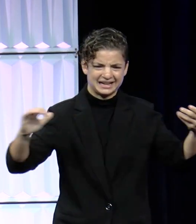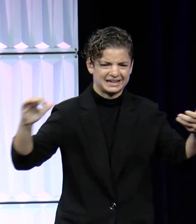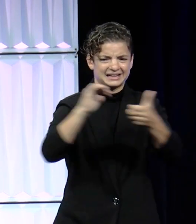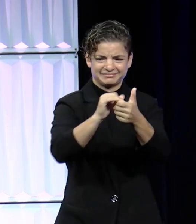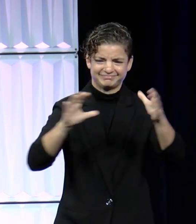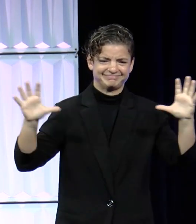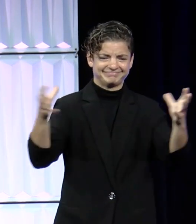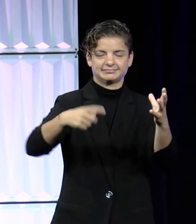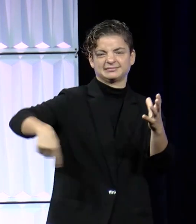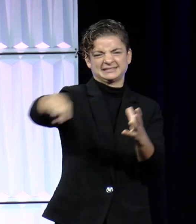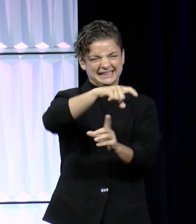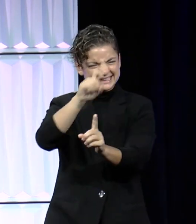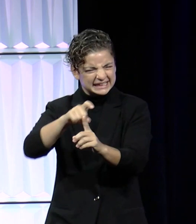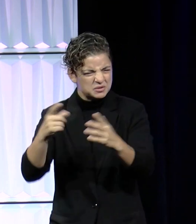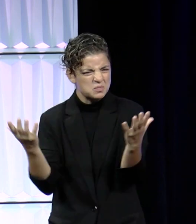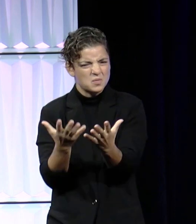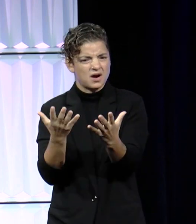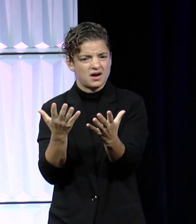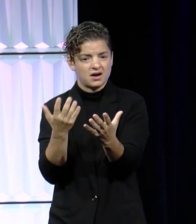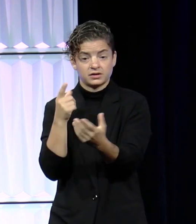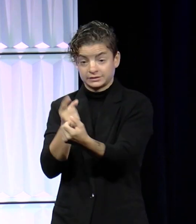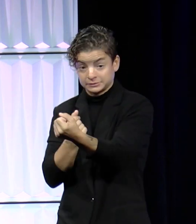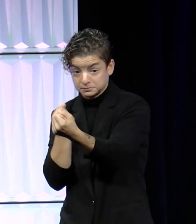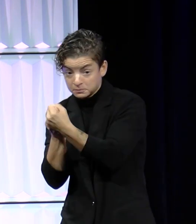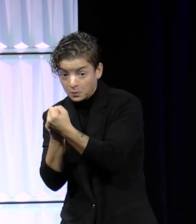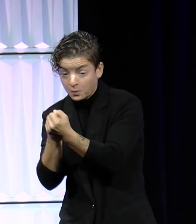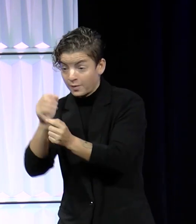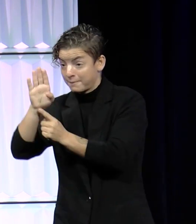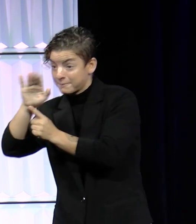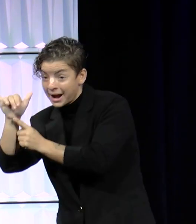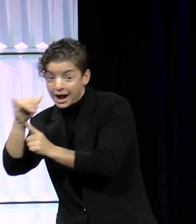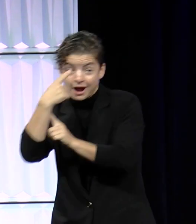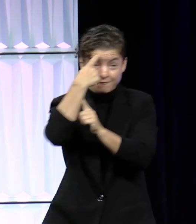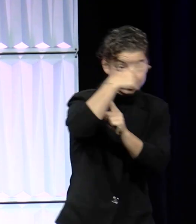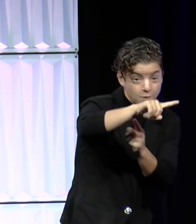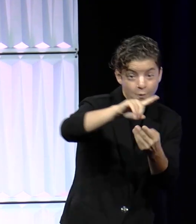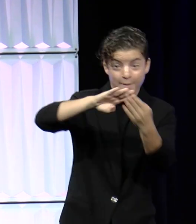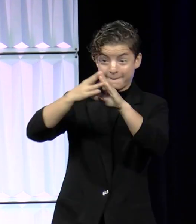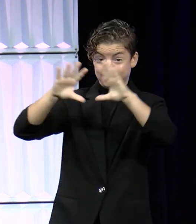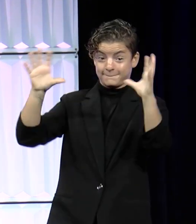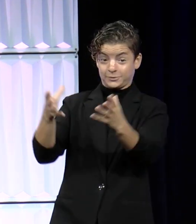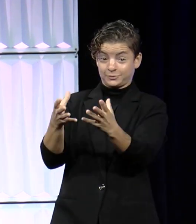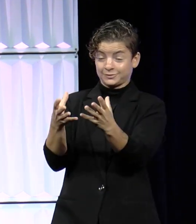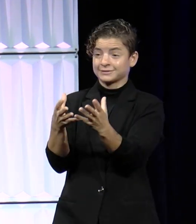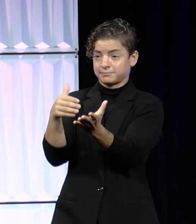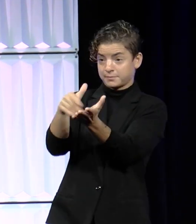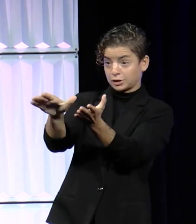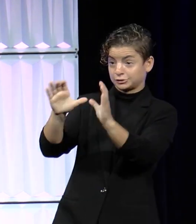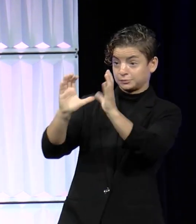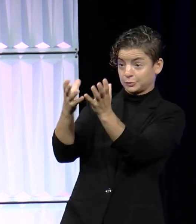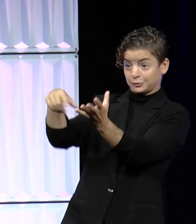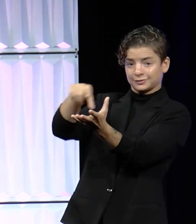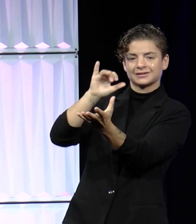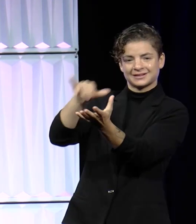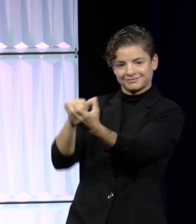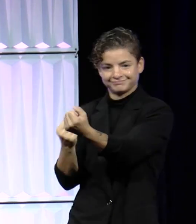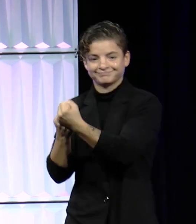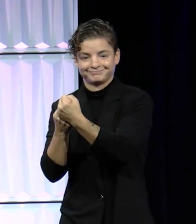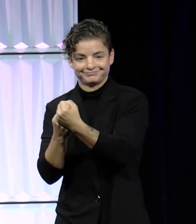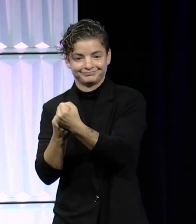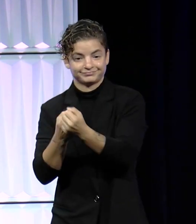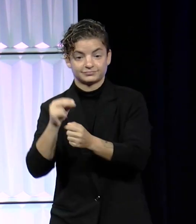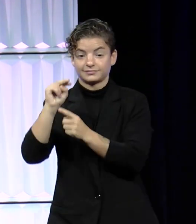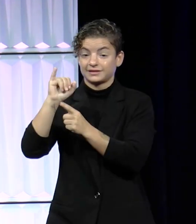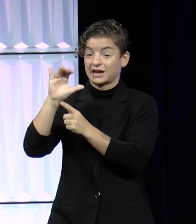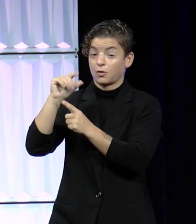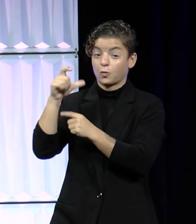that are by and for historically marginalized and underserved communities, we're trying to do exactly what Nicole said, right? Collaboration when a